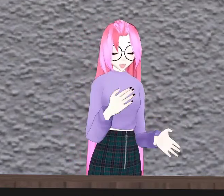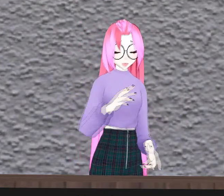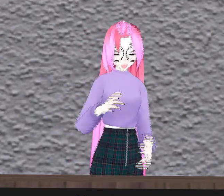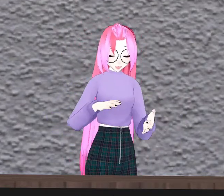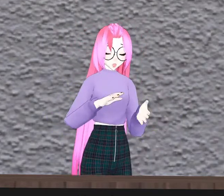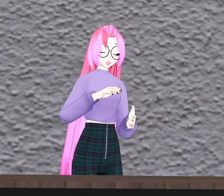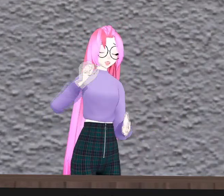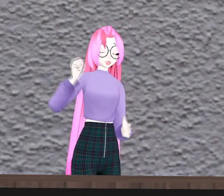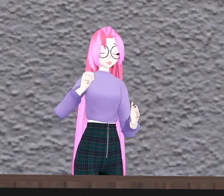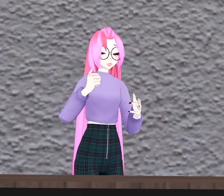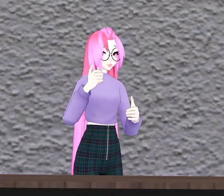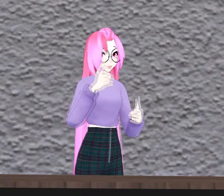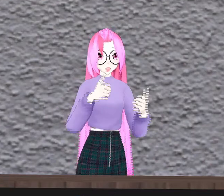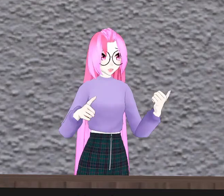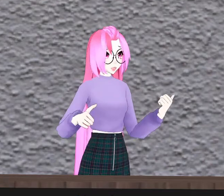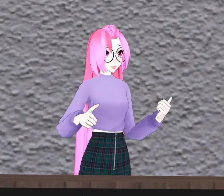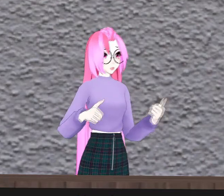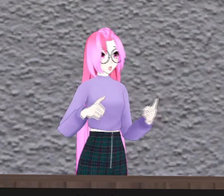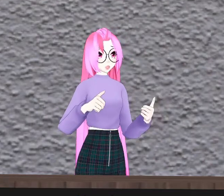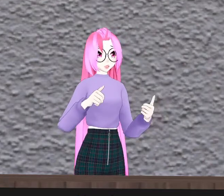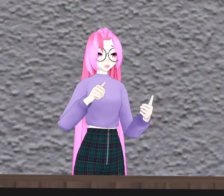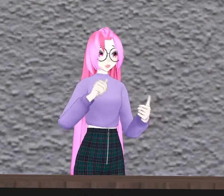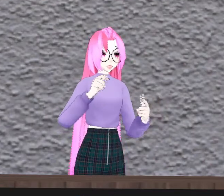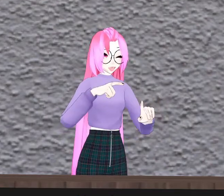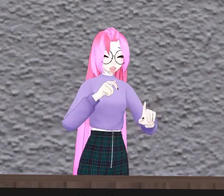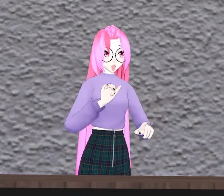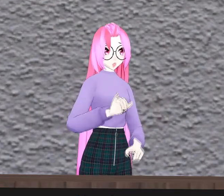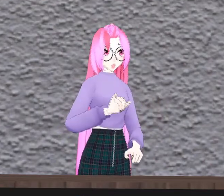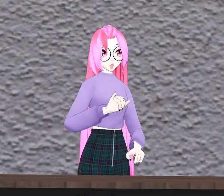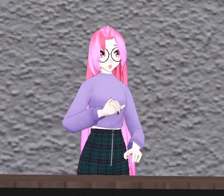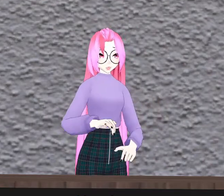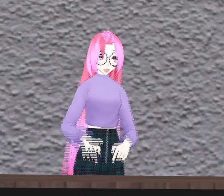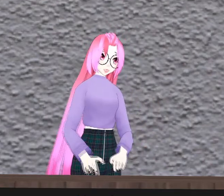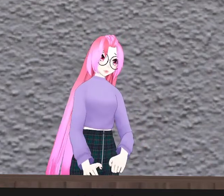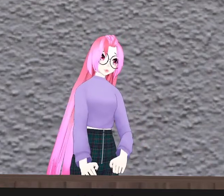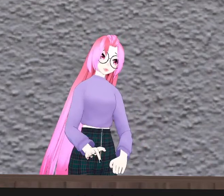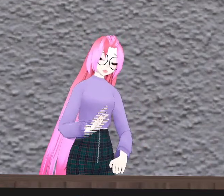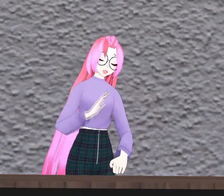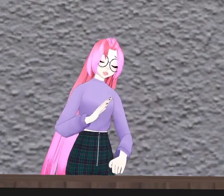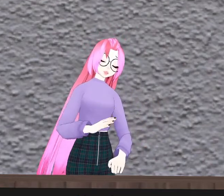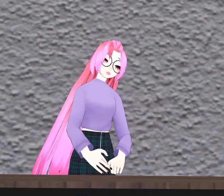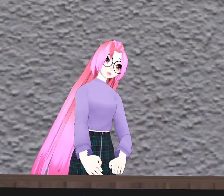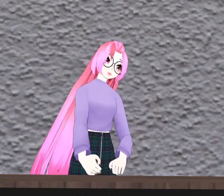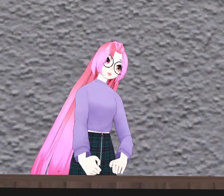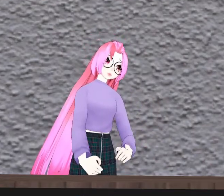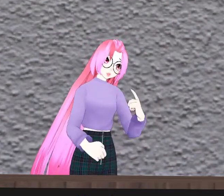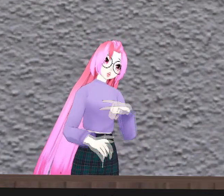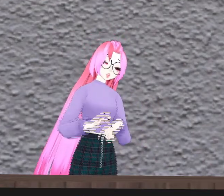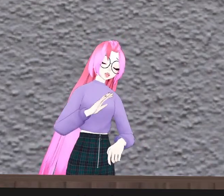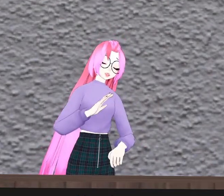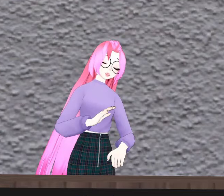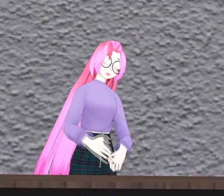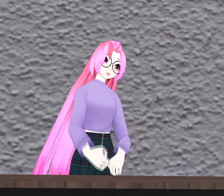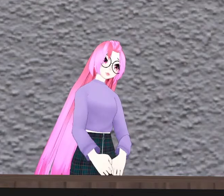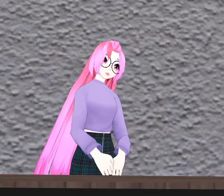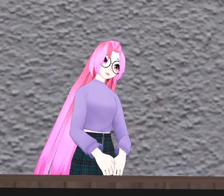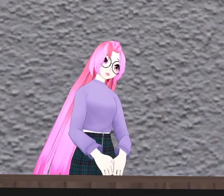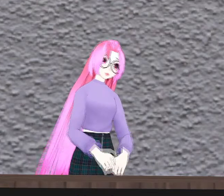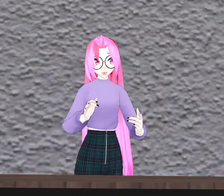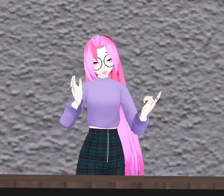I'm gonna learn so much more from that than just, I'm fine. My day was fine. That's it.